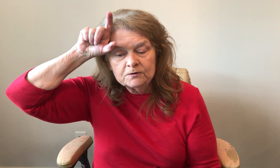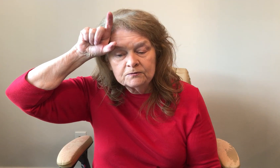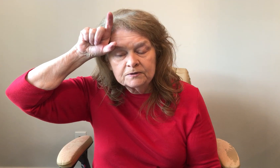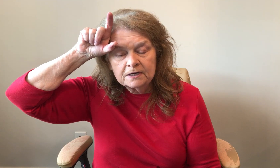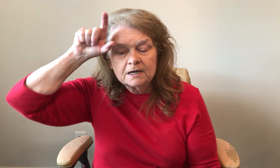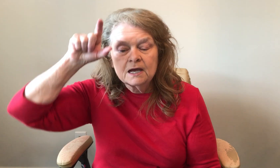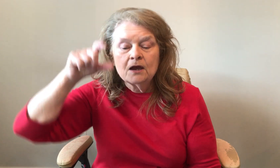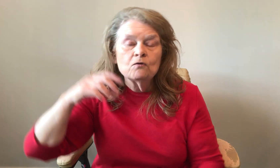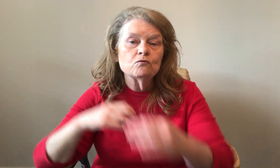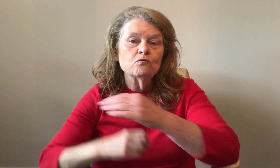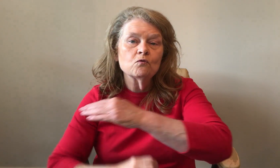moon